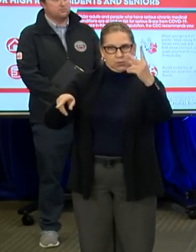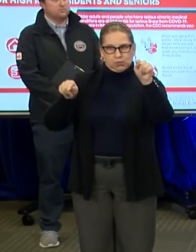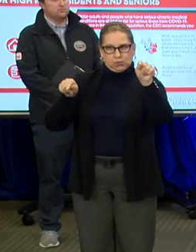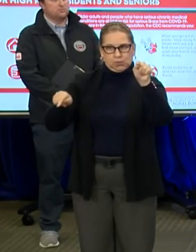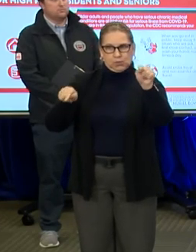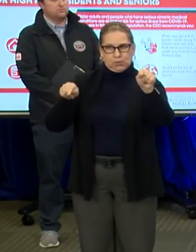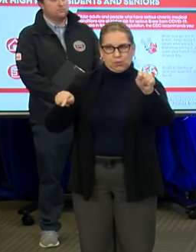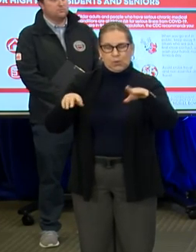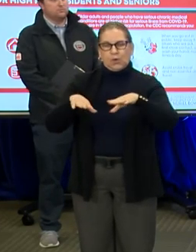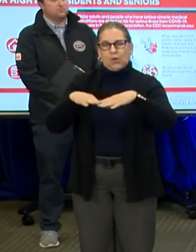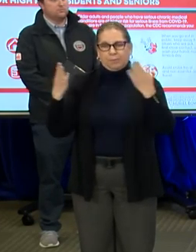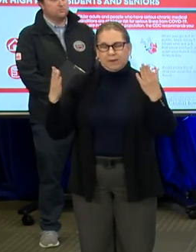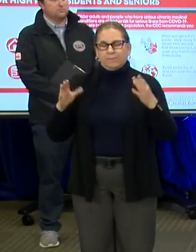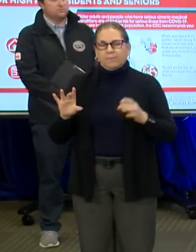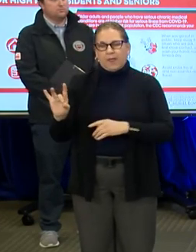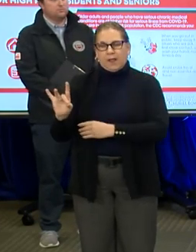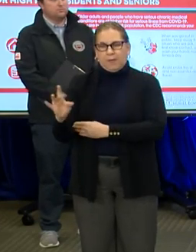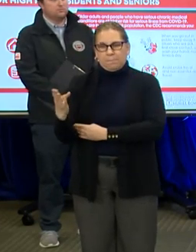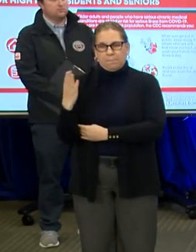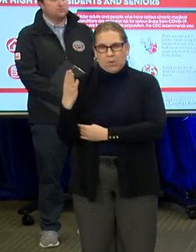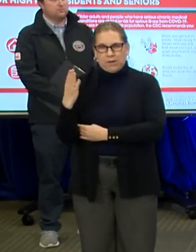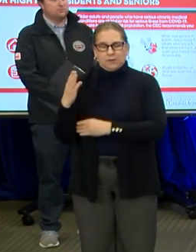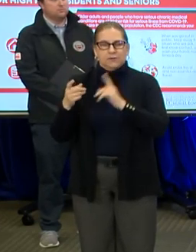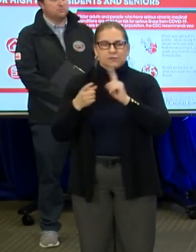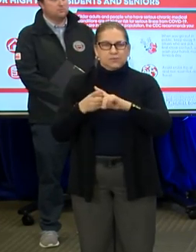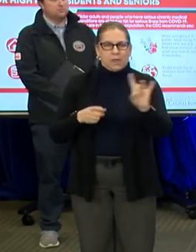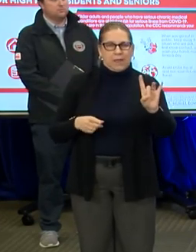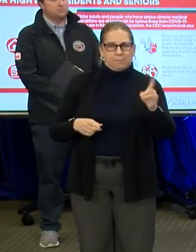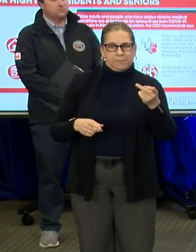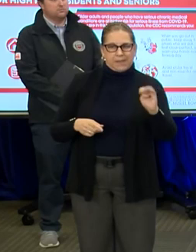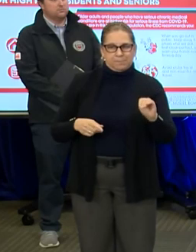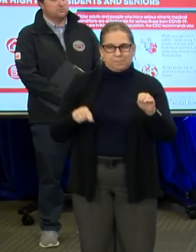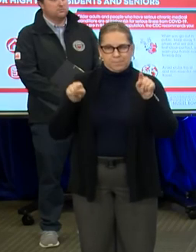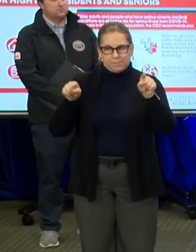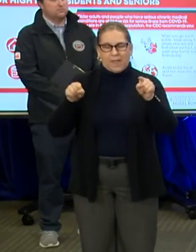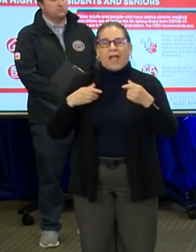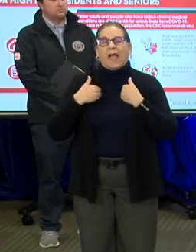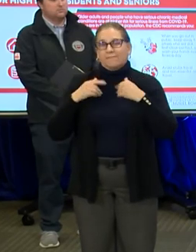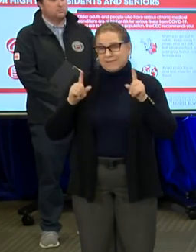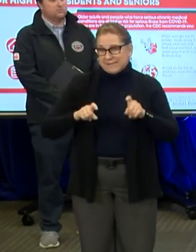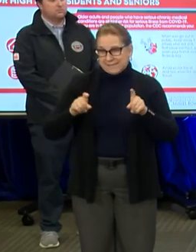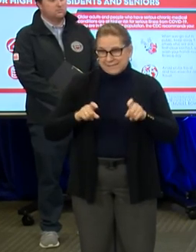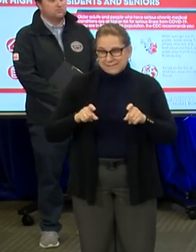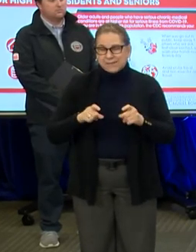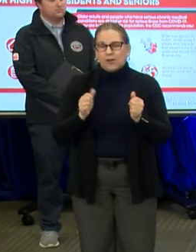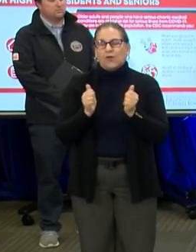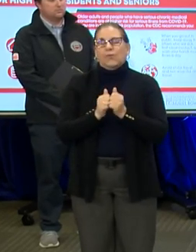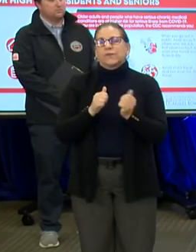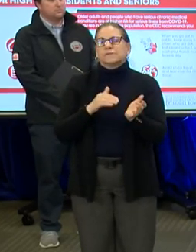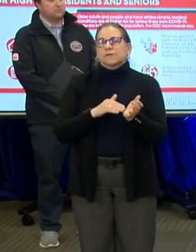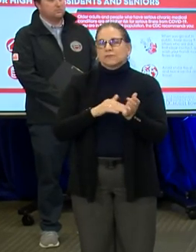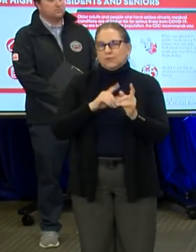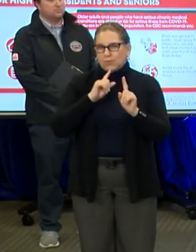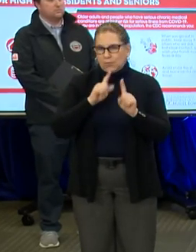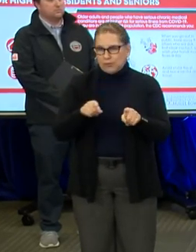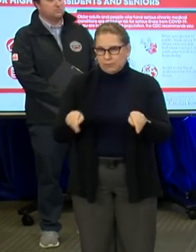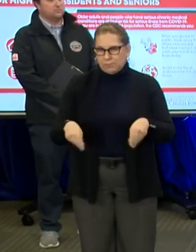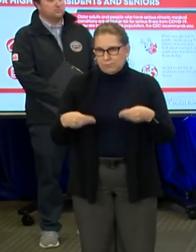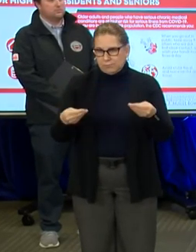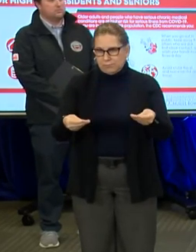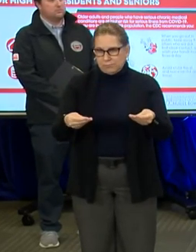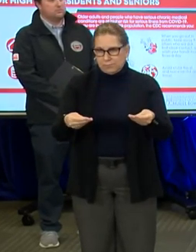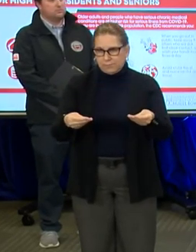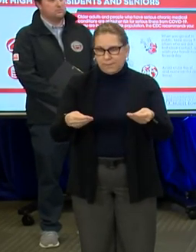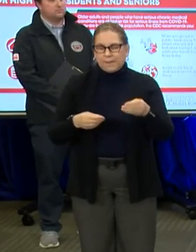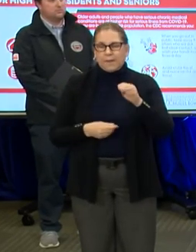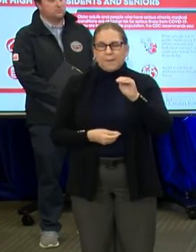for COVID-19 if indicated with a doctor's order. MedStar also has 12 additional urgent care centers in the Washington,